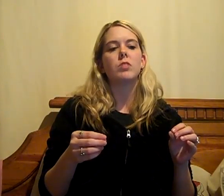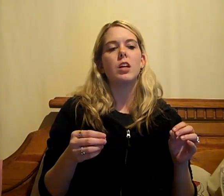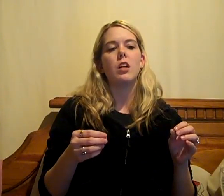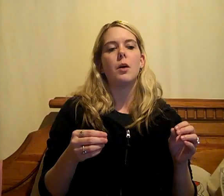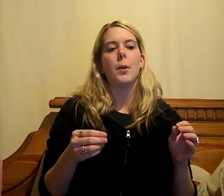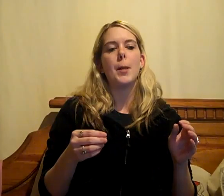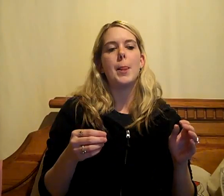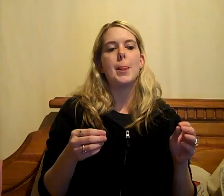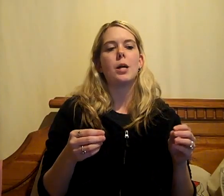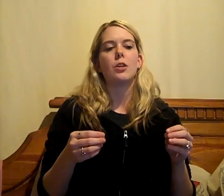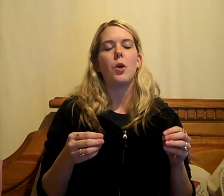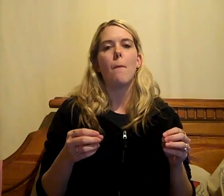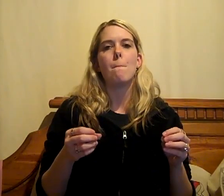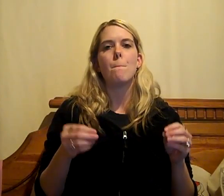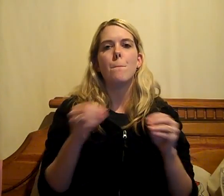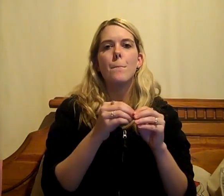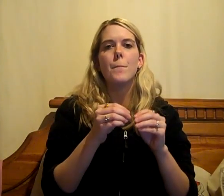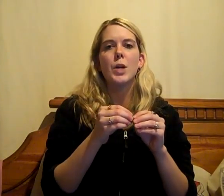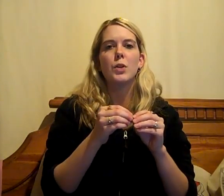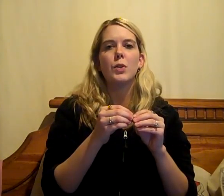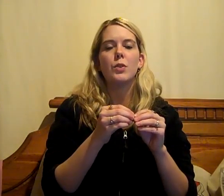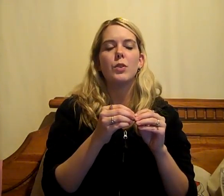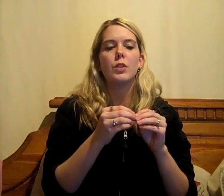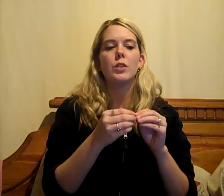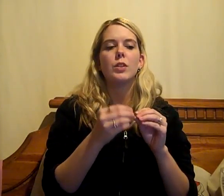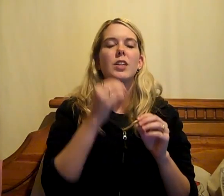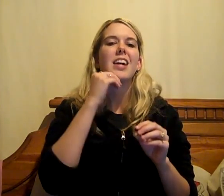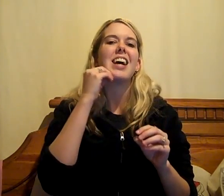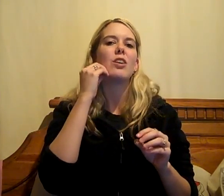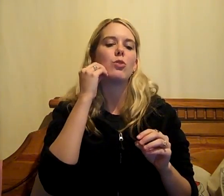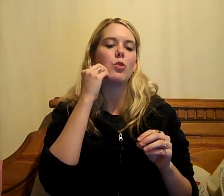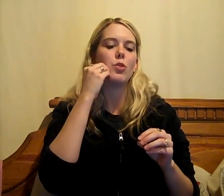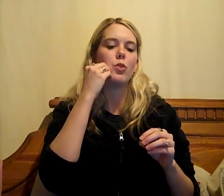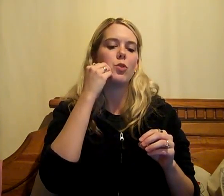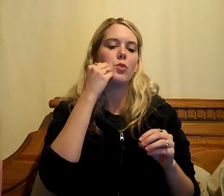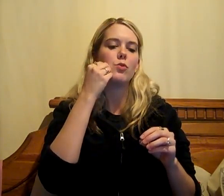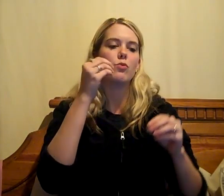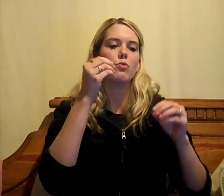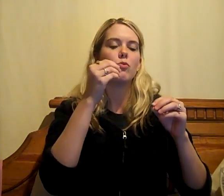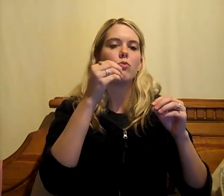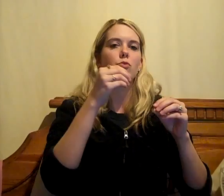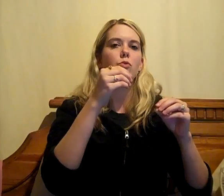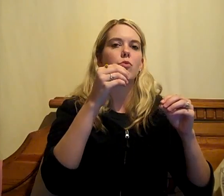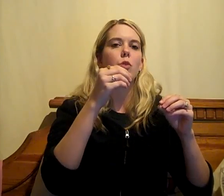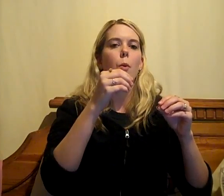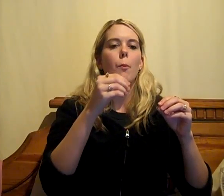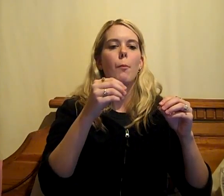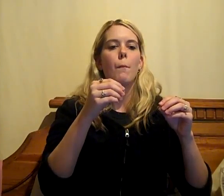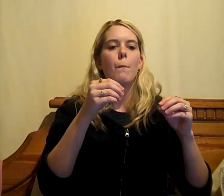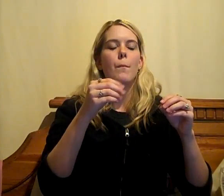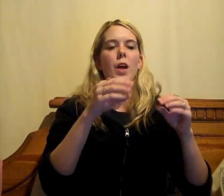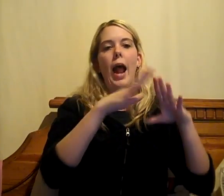Okay, so I'm going to put some more lash glue, and you don't want to be rubbing on the oatmeal with